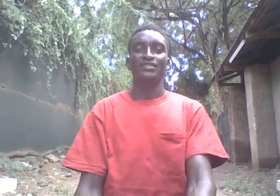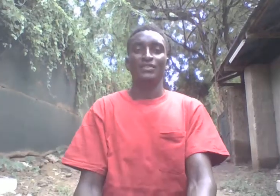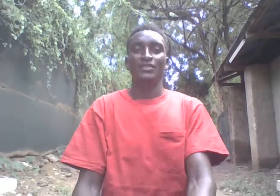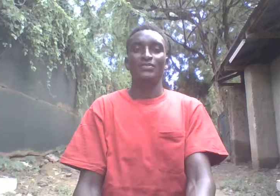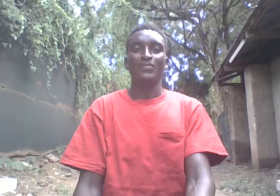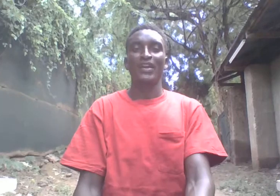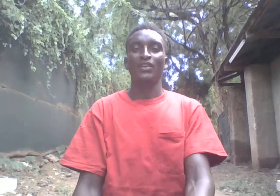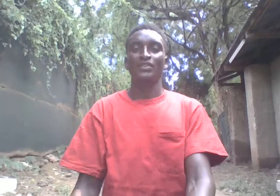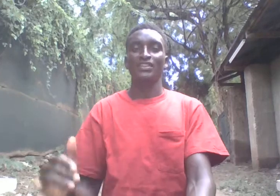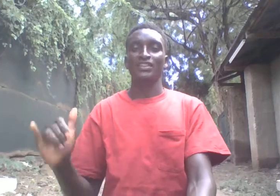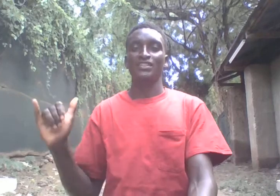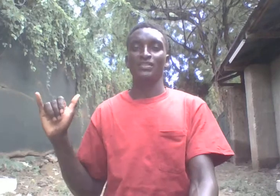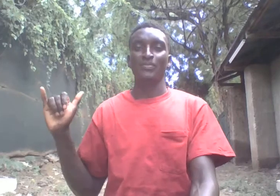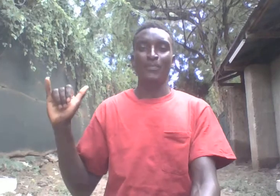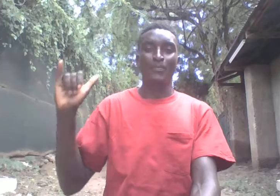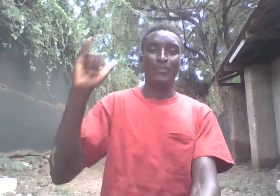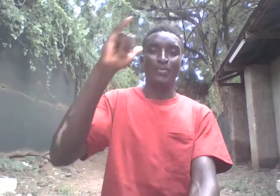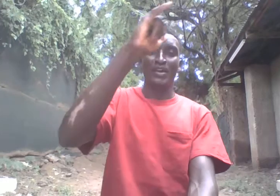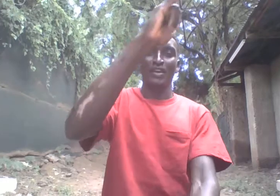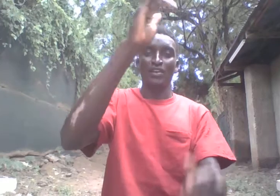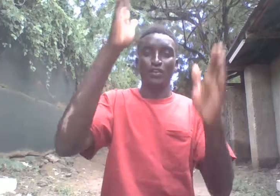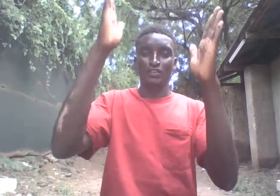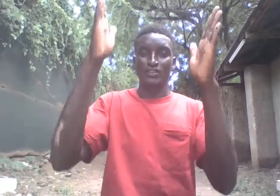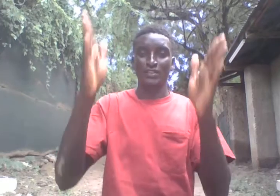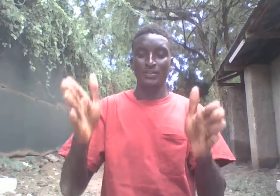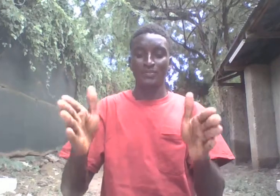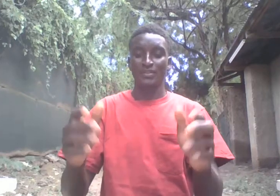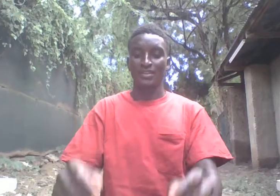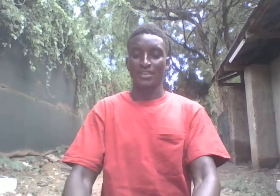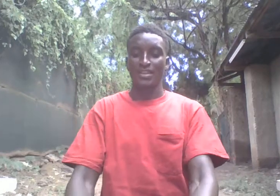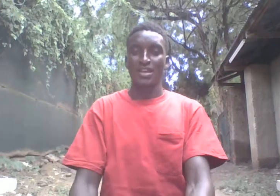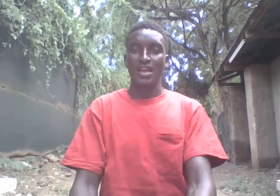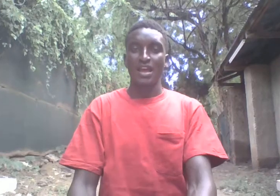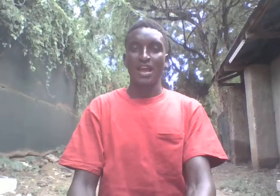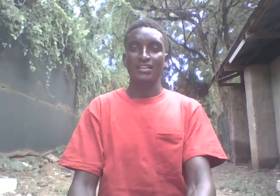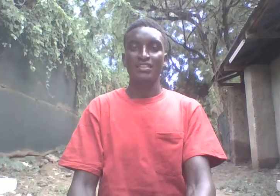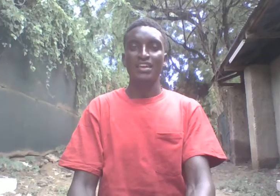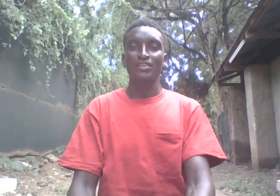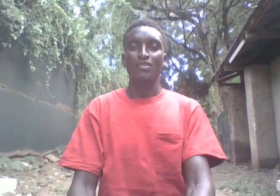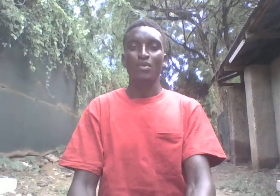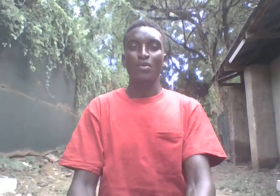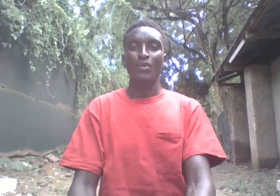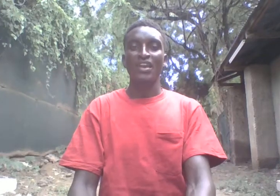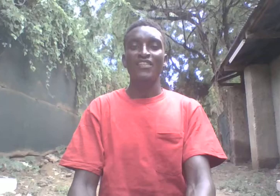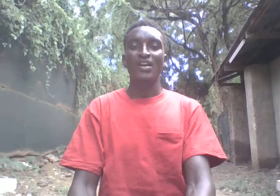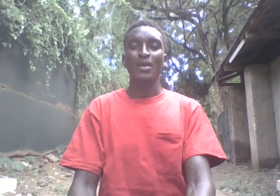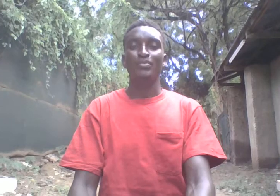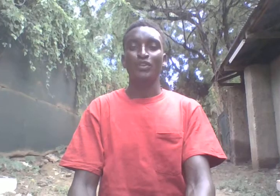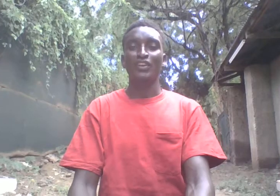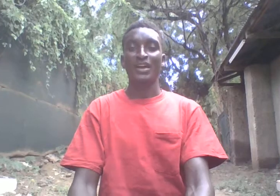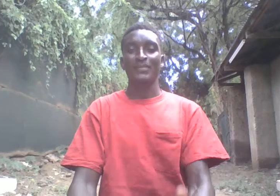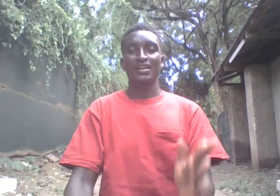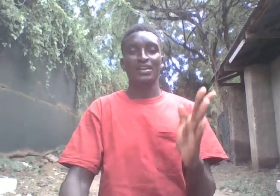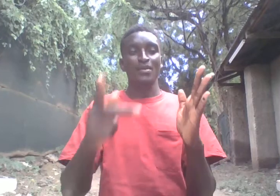So for pilot, it's pilot. And then we have a programmer.